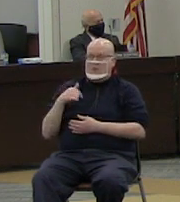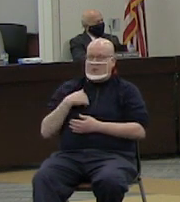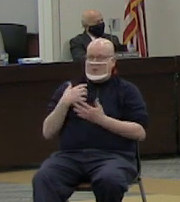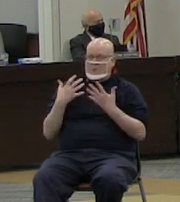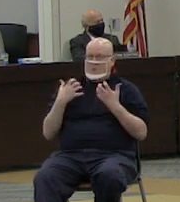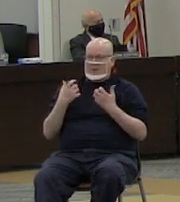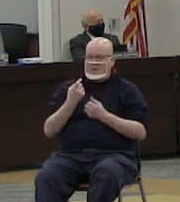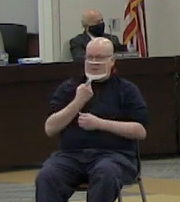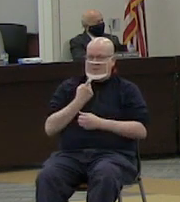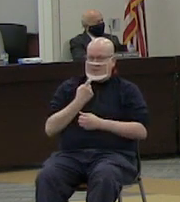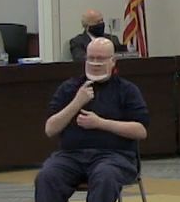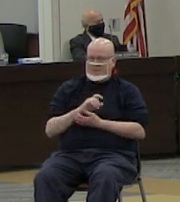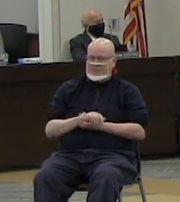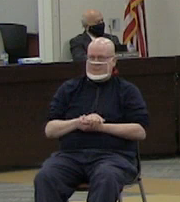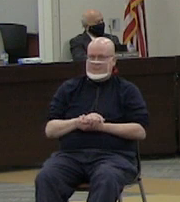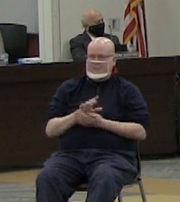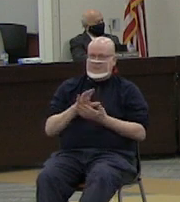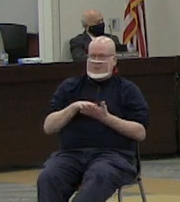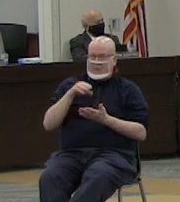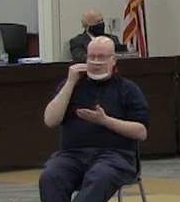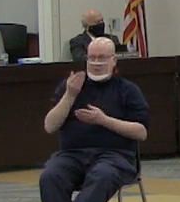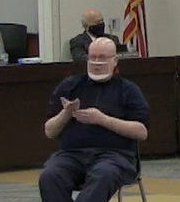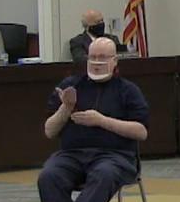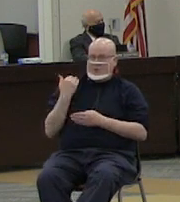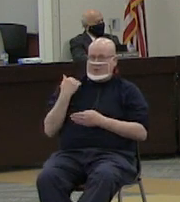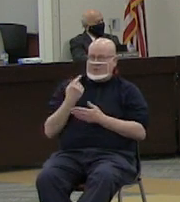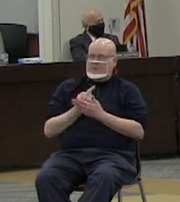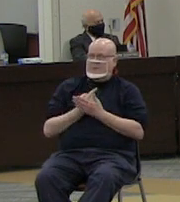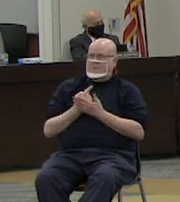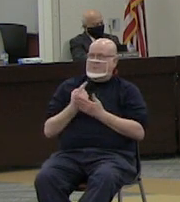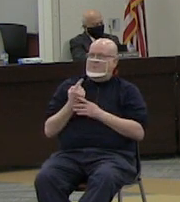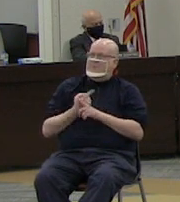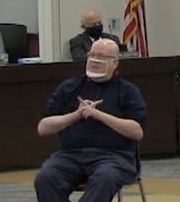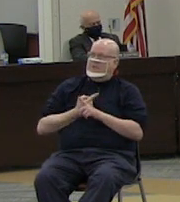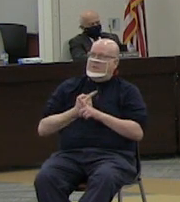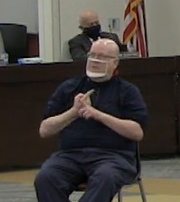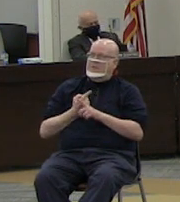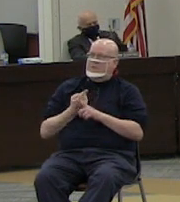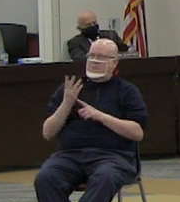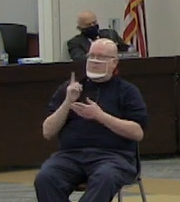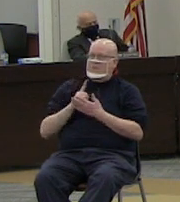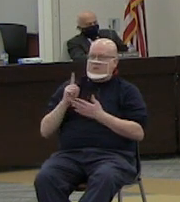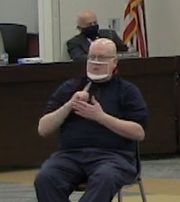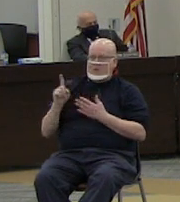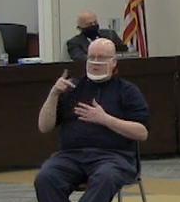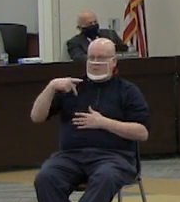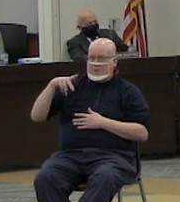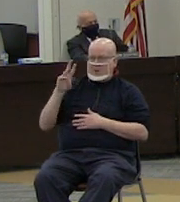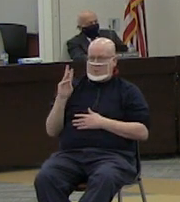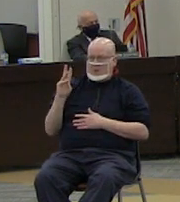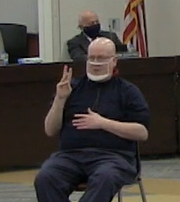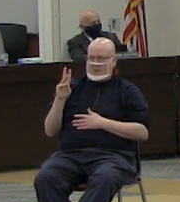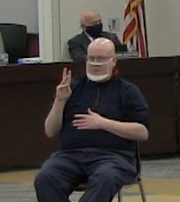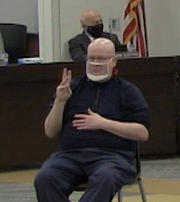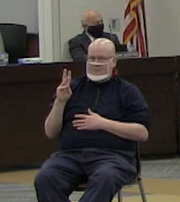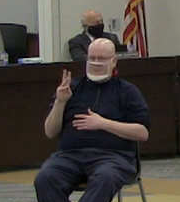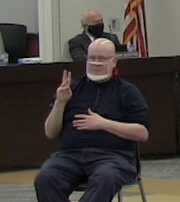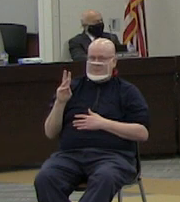mention, I learned last month or a few weeks ago that Parkway has